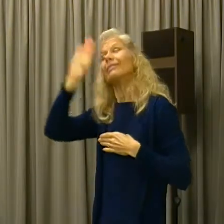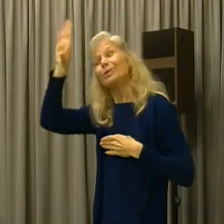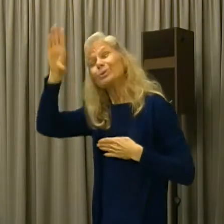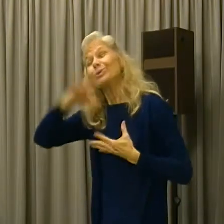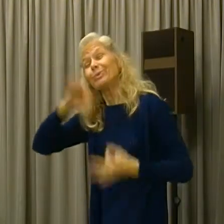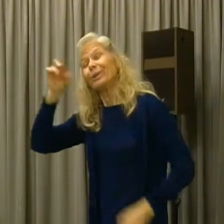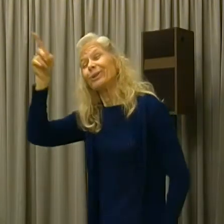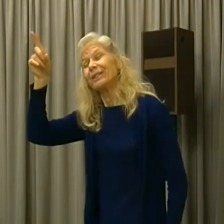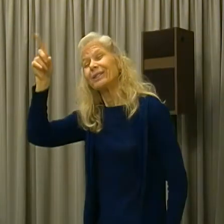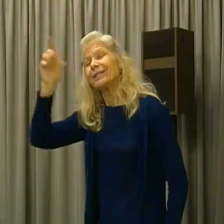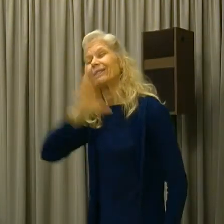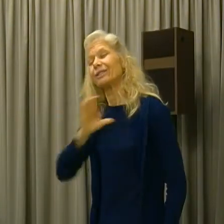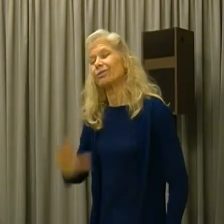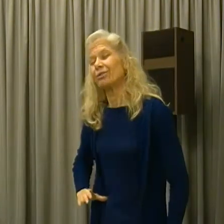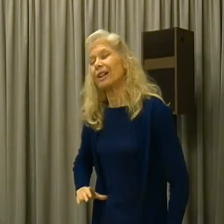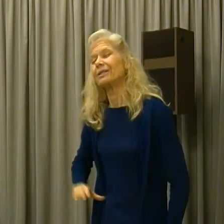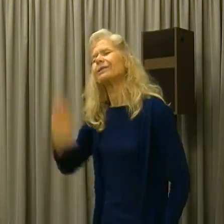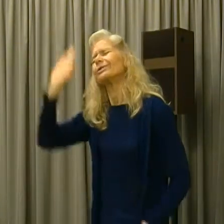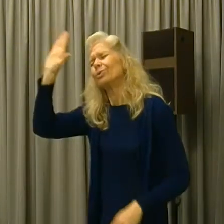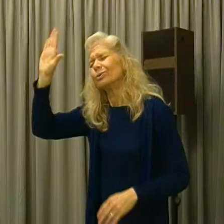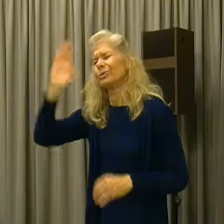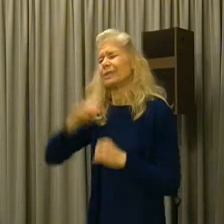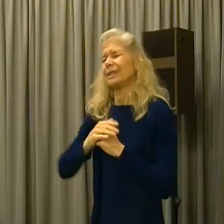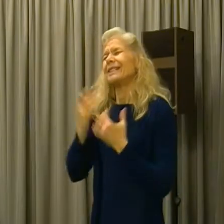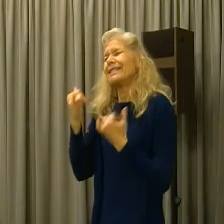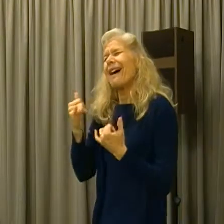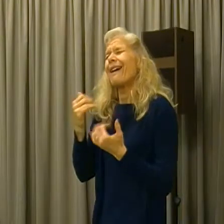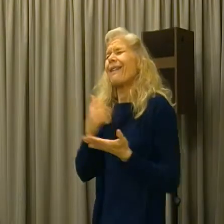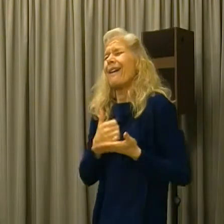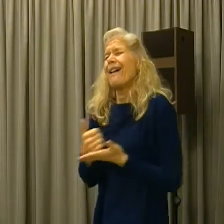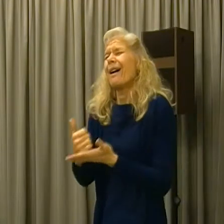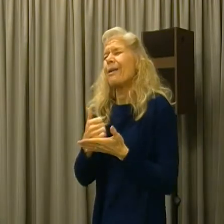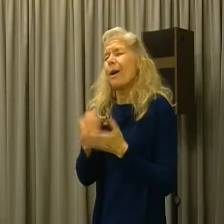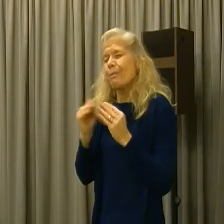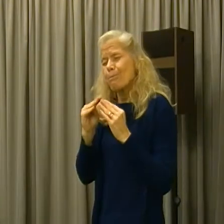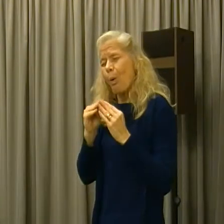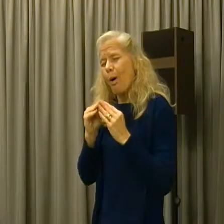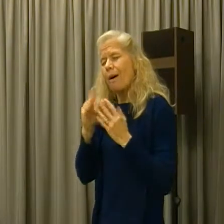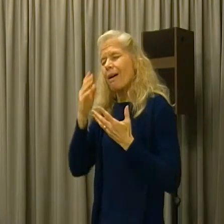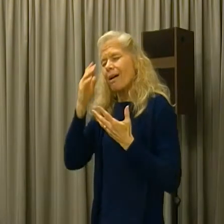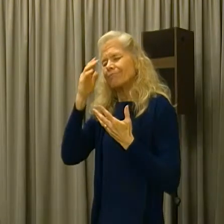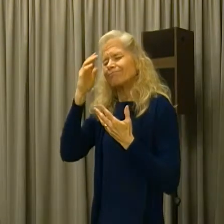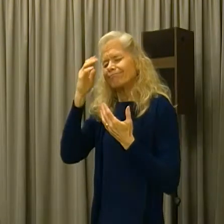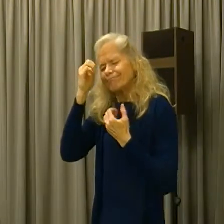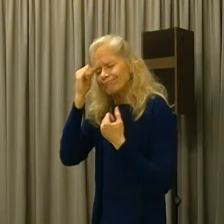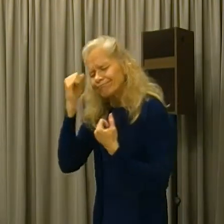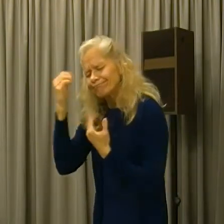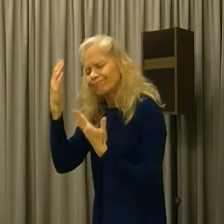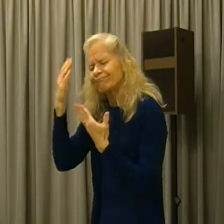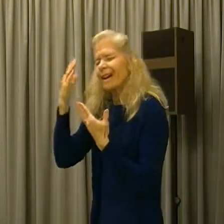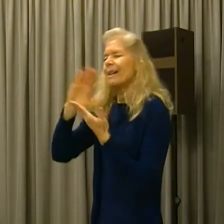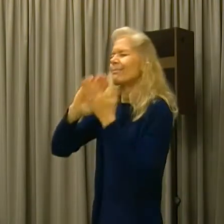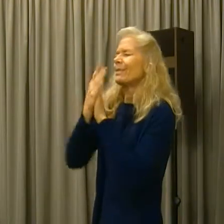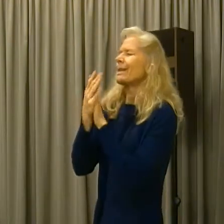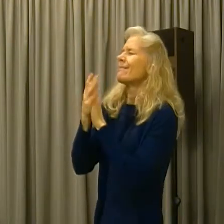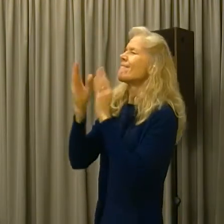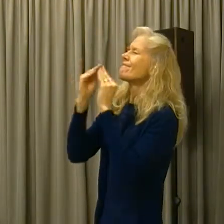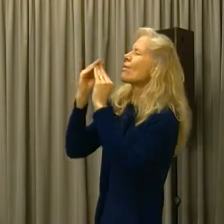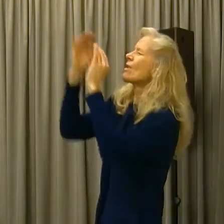God. And I pray that you conform us more into your image as the days go by for your glory. Help us to be careful to thank you and praise